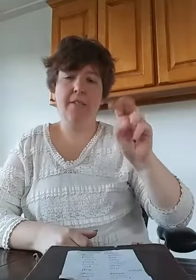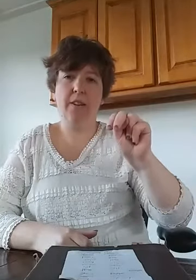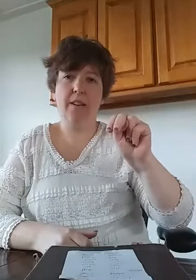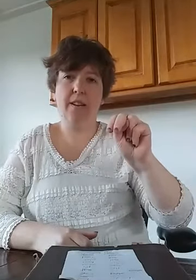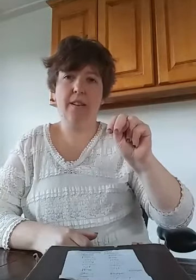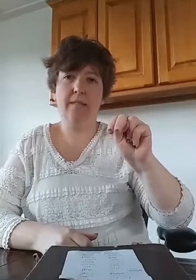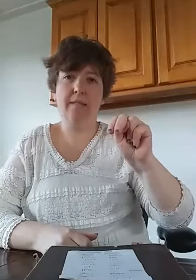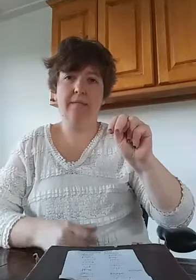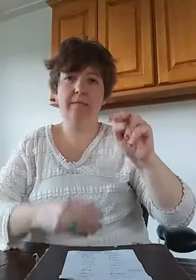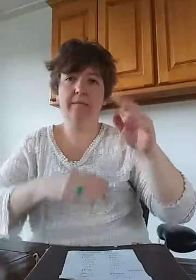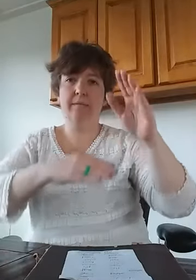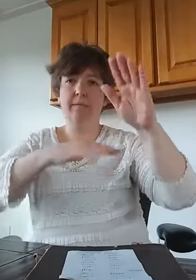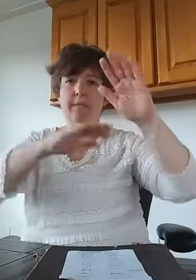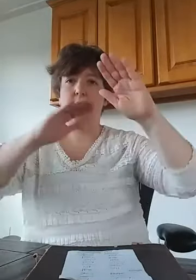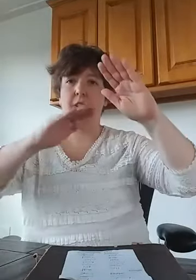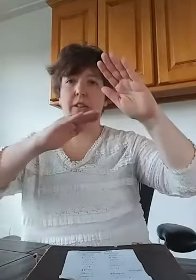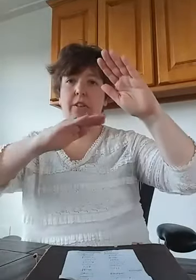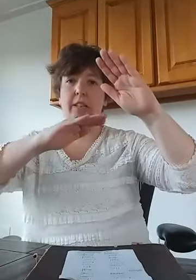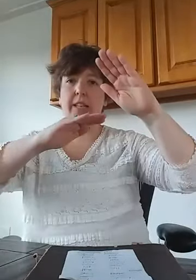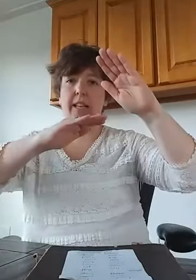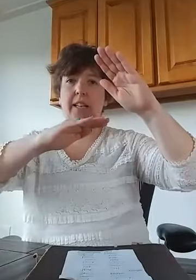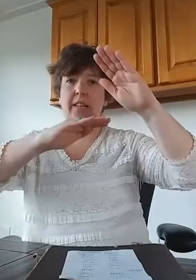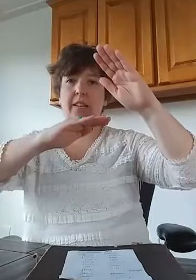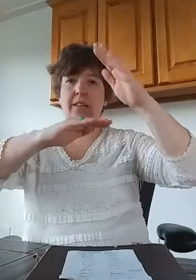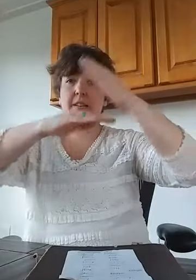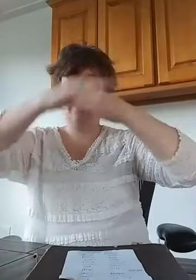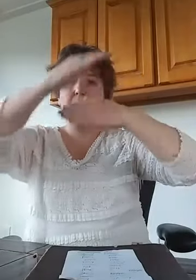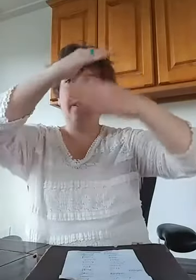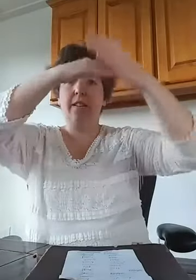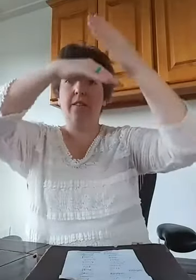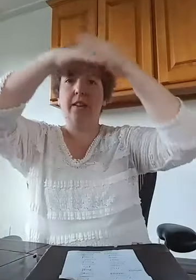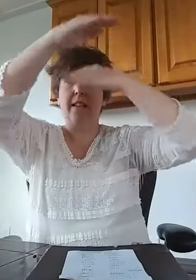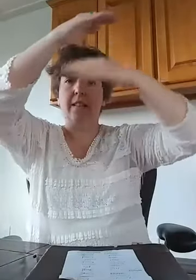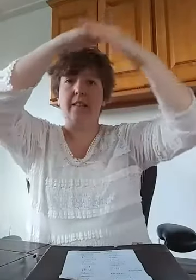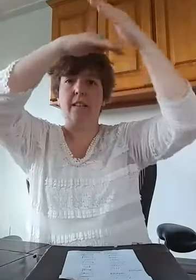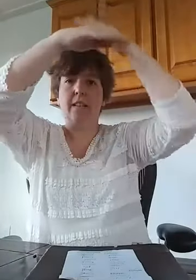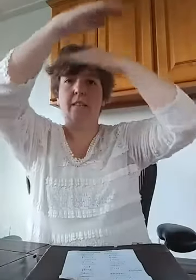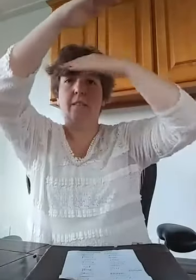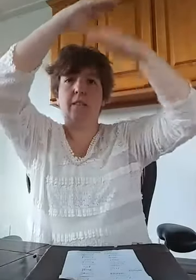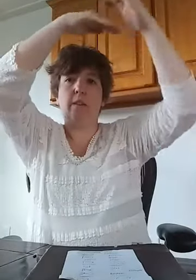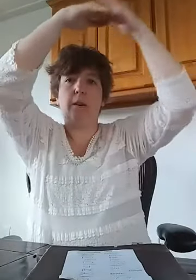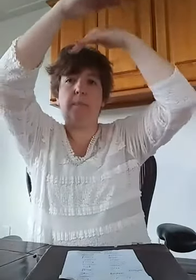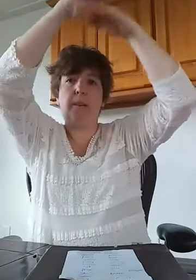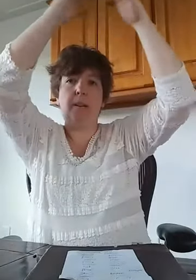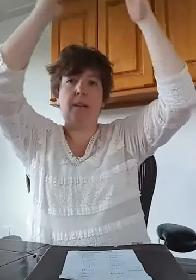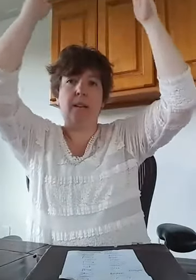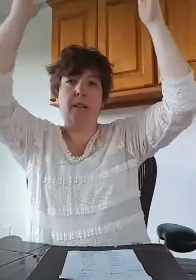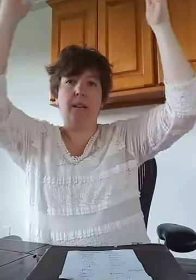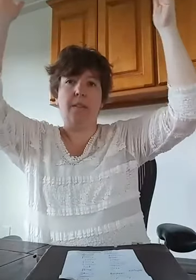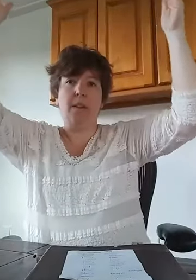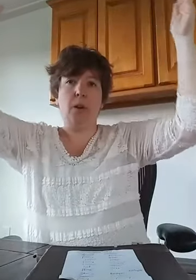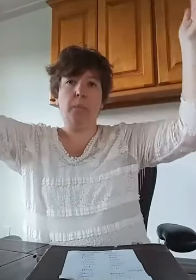Heaven. You're going to take your hands and go up and then open it